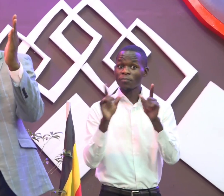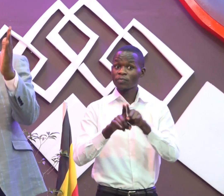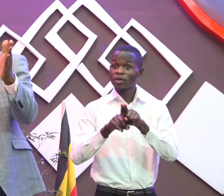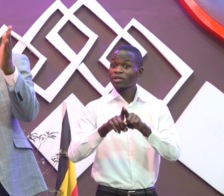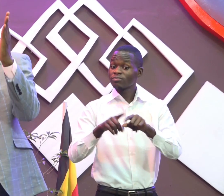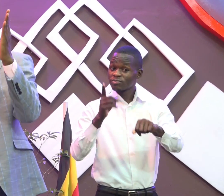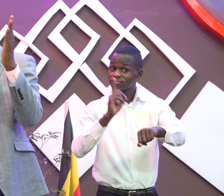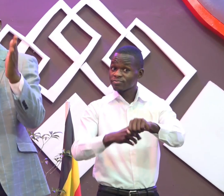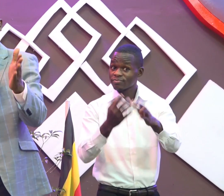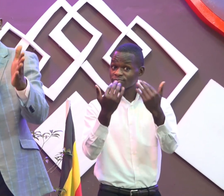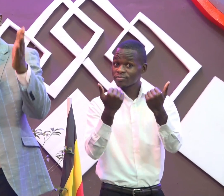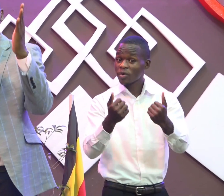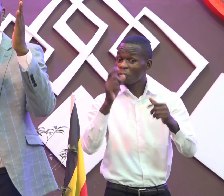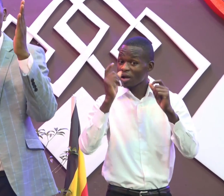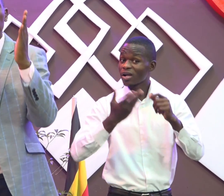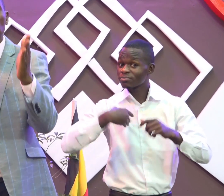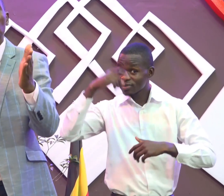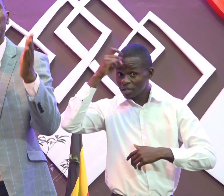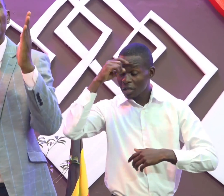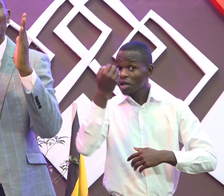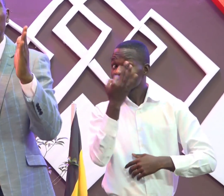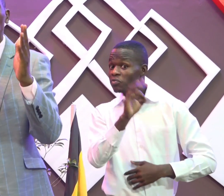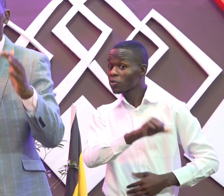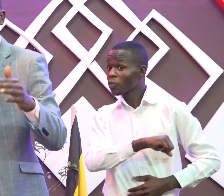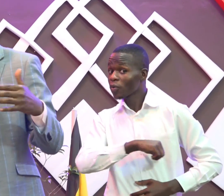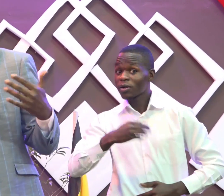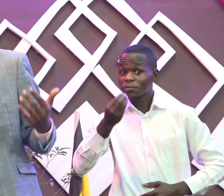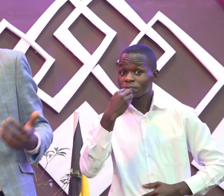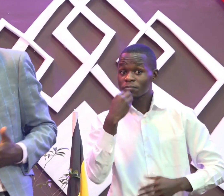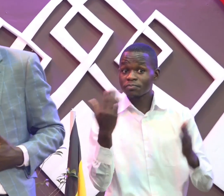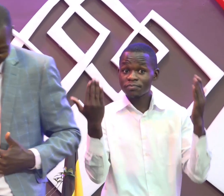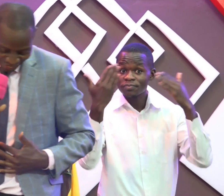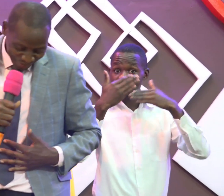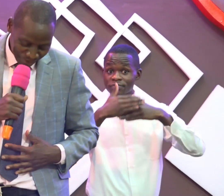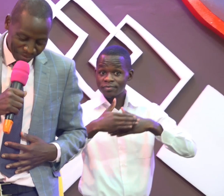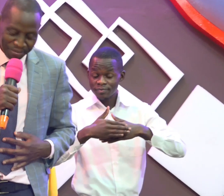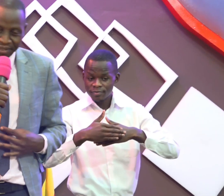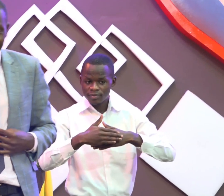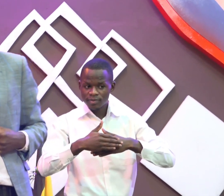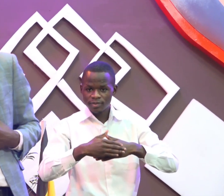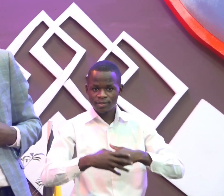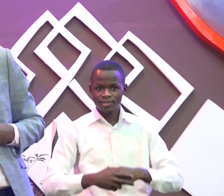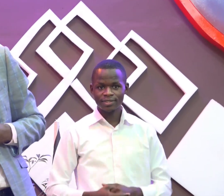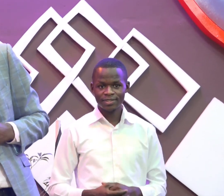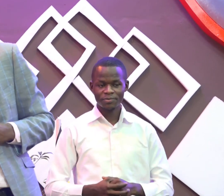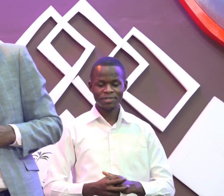you're not, let me go. By the way...